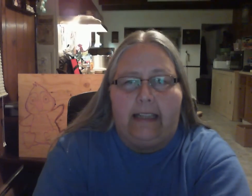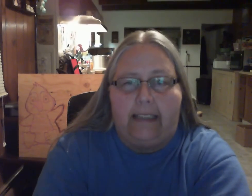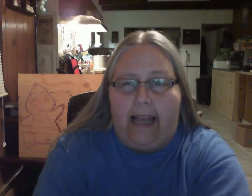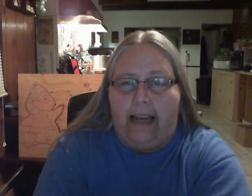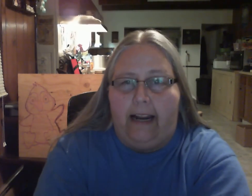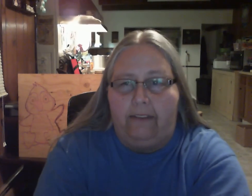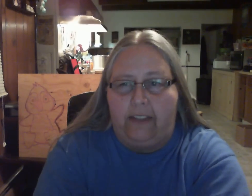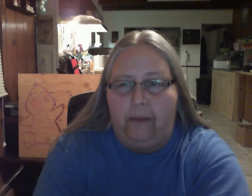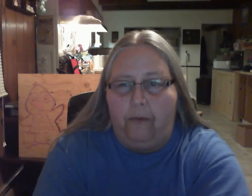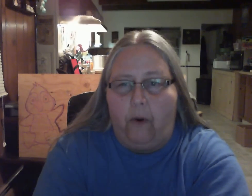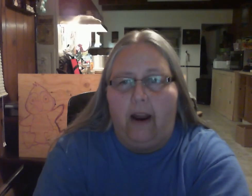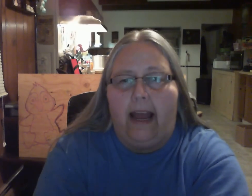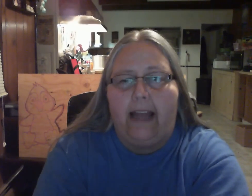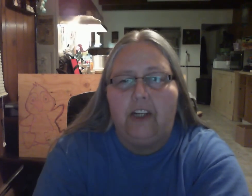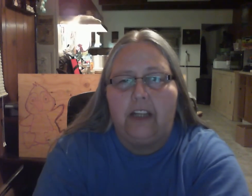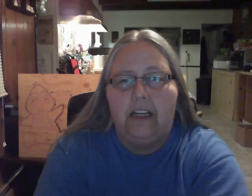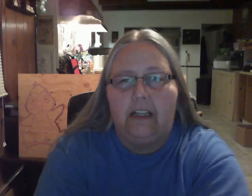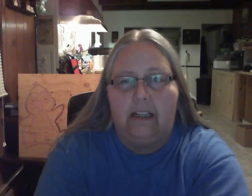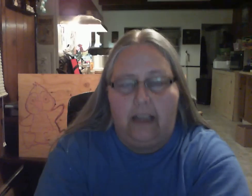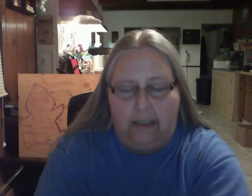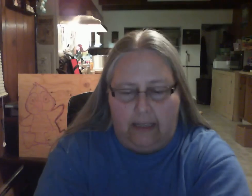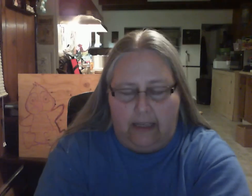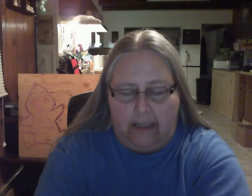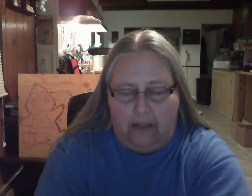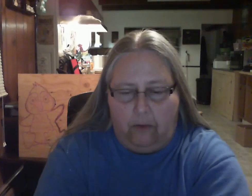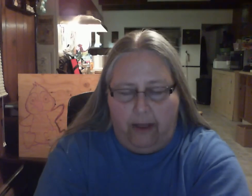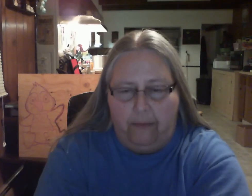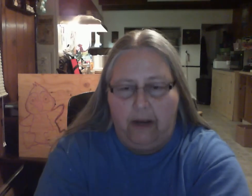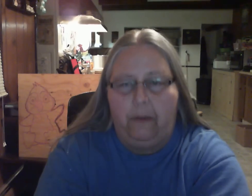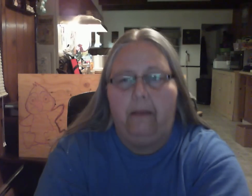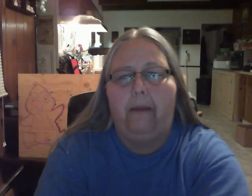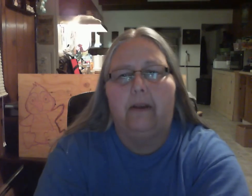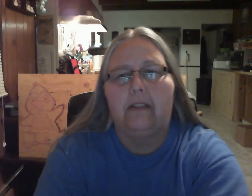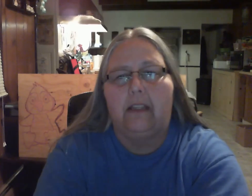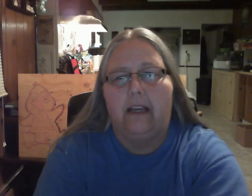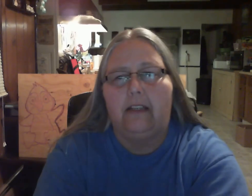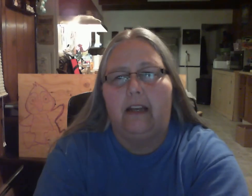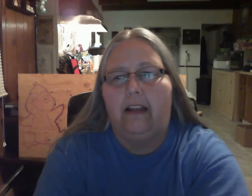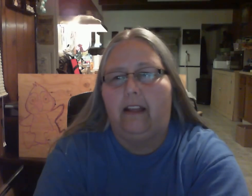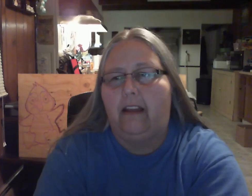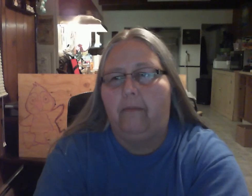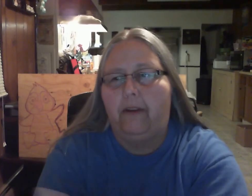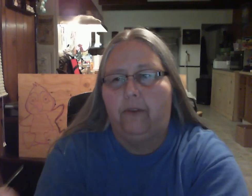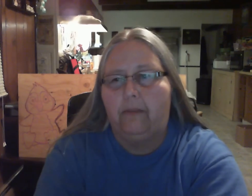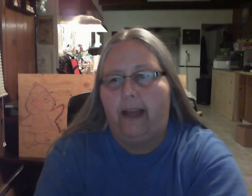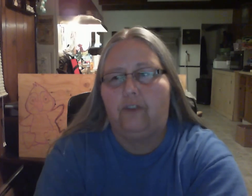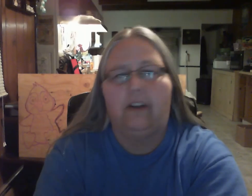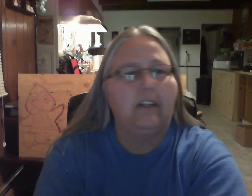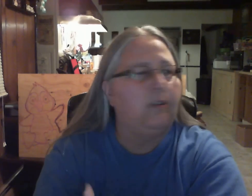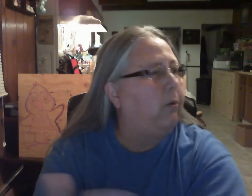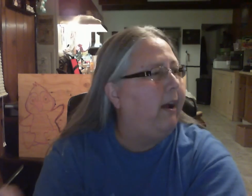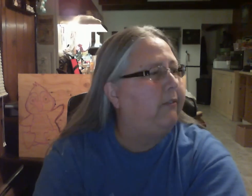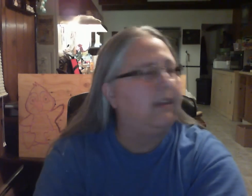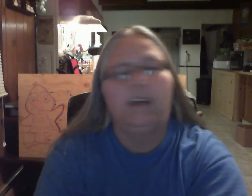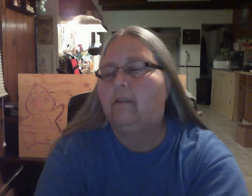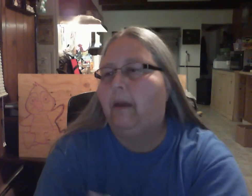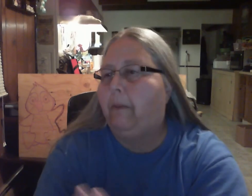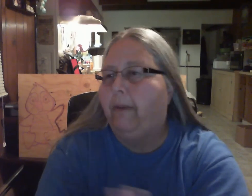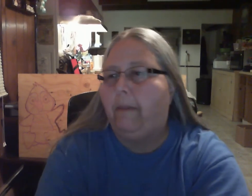had said and i've said it before i just need to exist you know have money to pay my bills and things and i'd like to have money for some extras the crafts and things make people happy